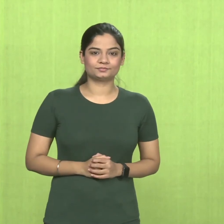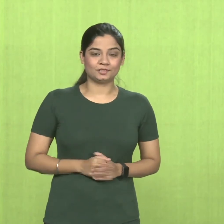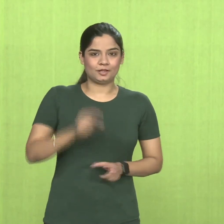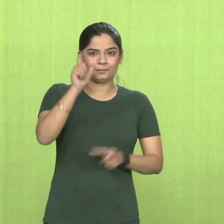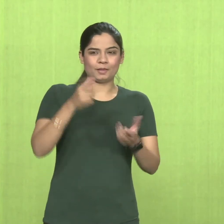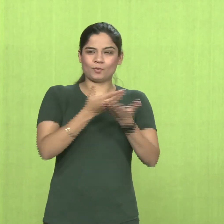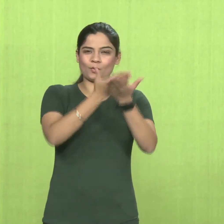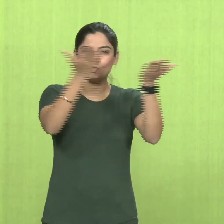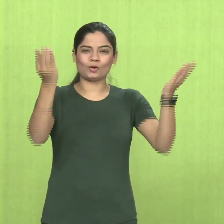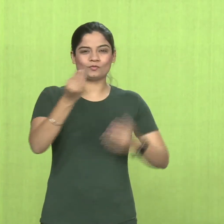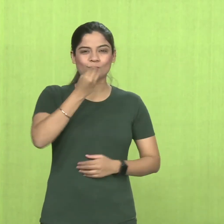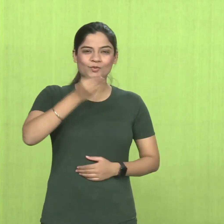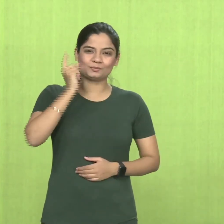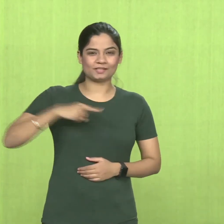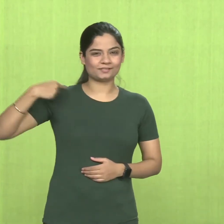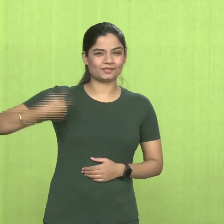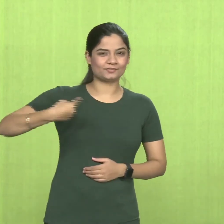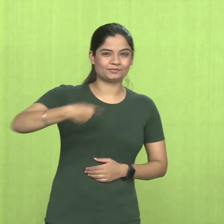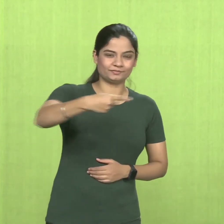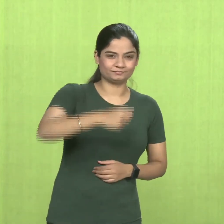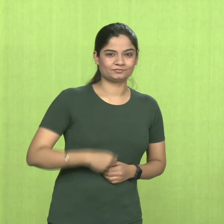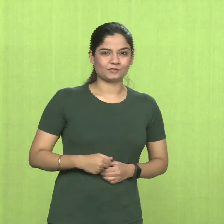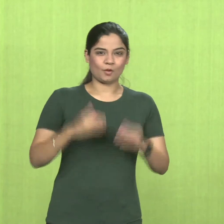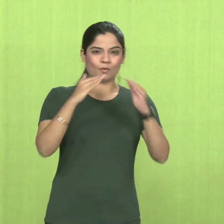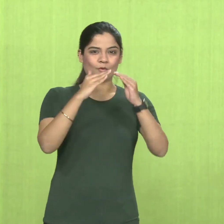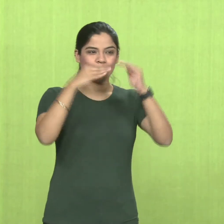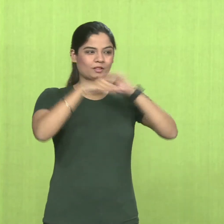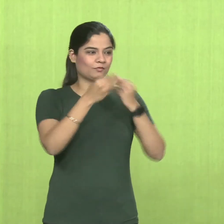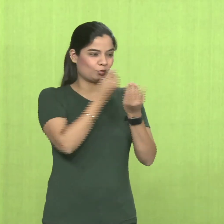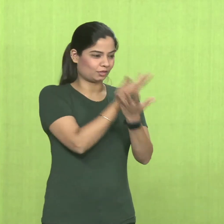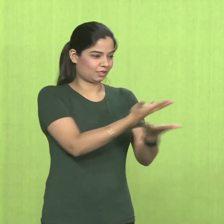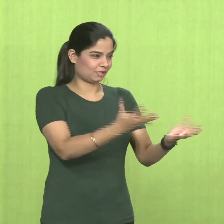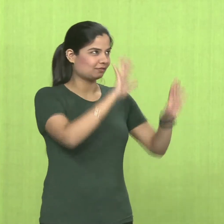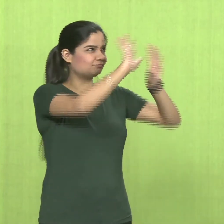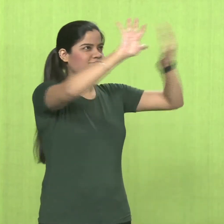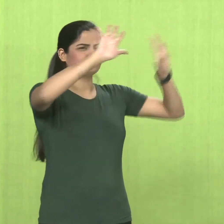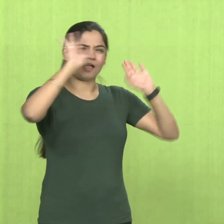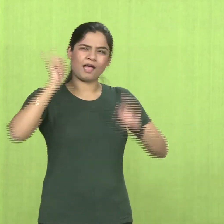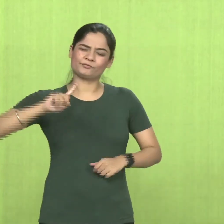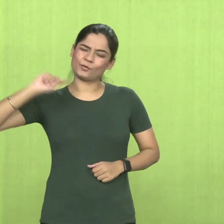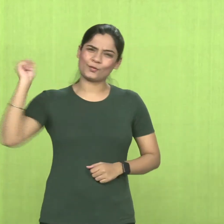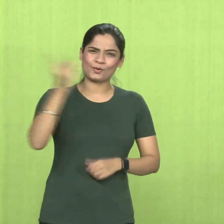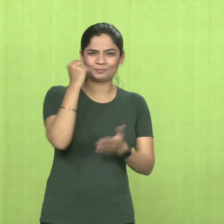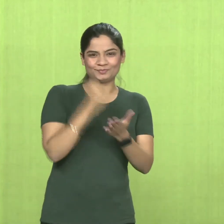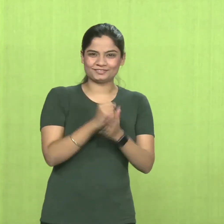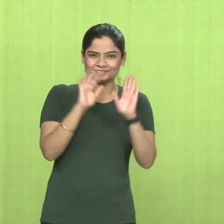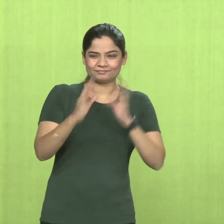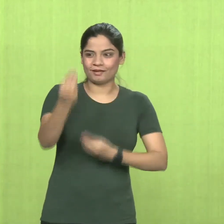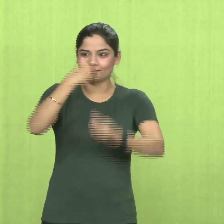We buy food or grow at home. All of us have food at home. We have to purchase it.